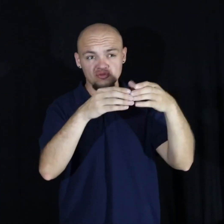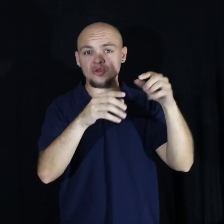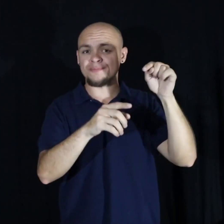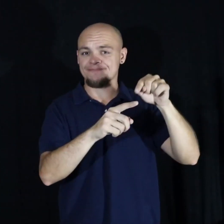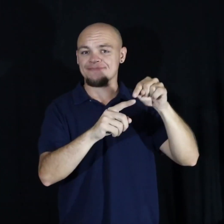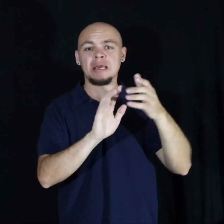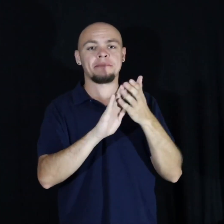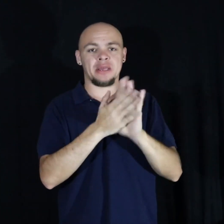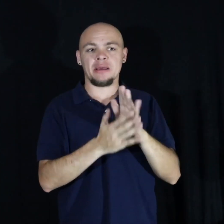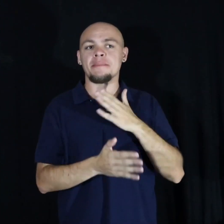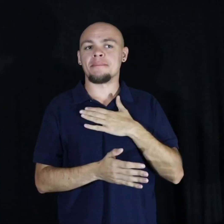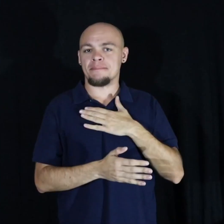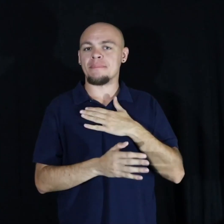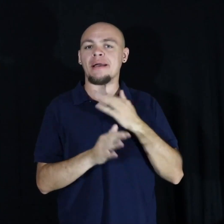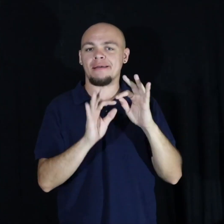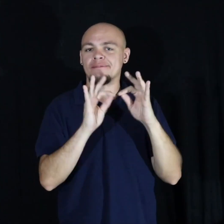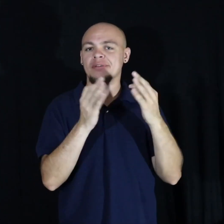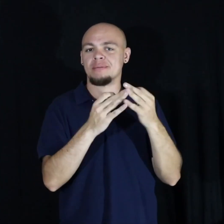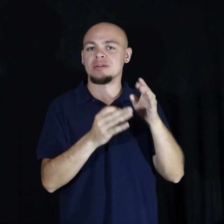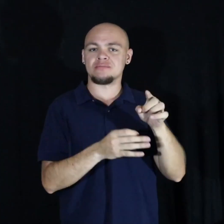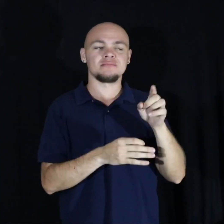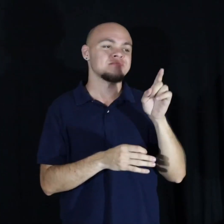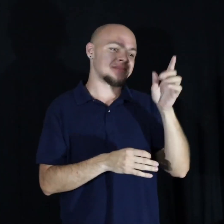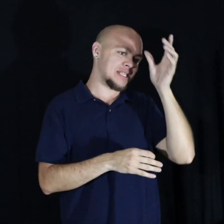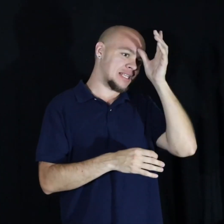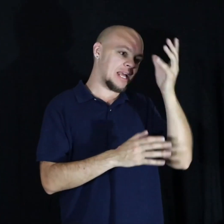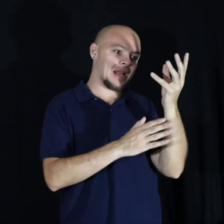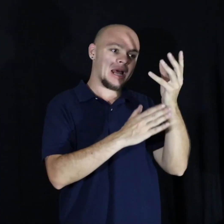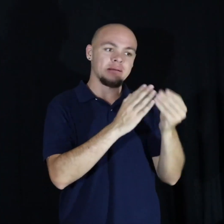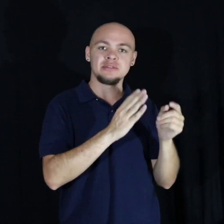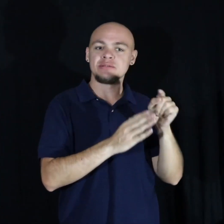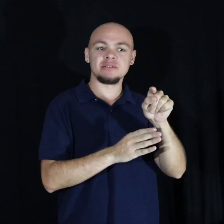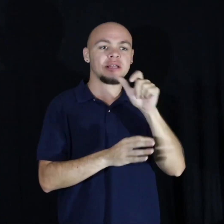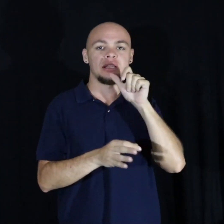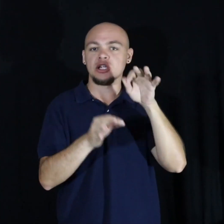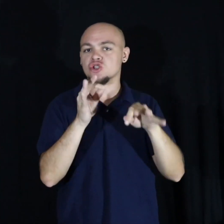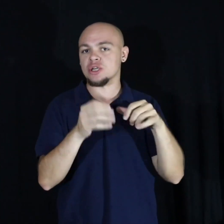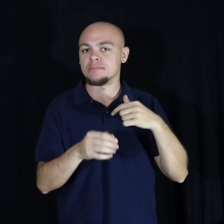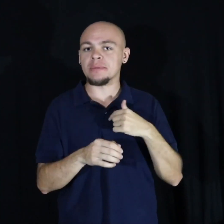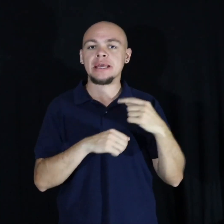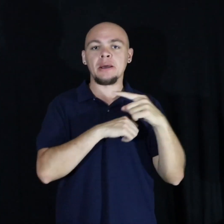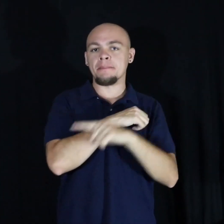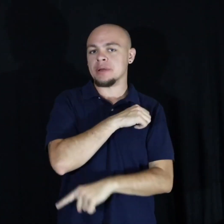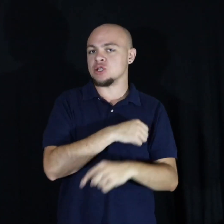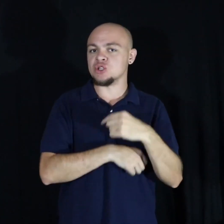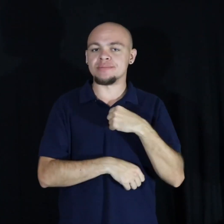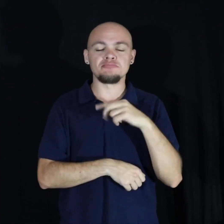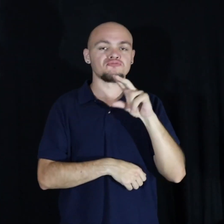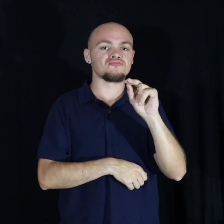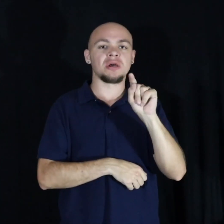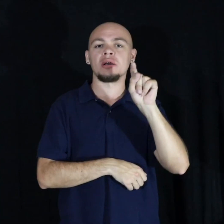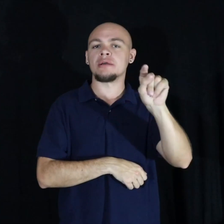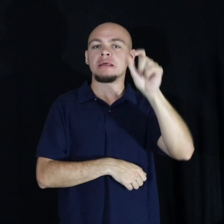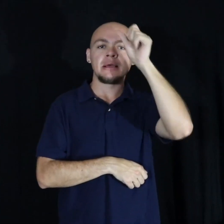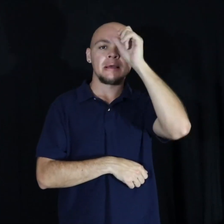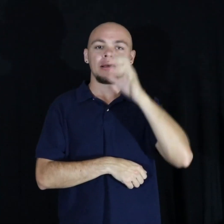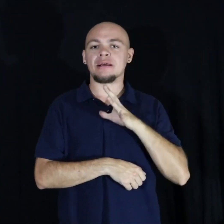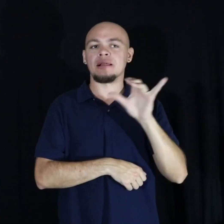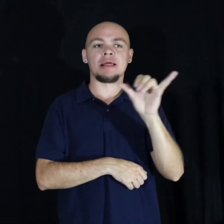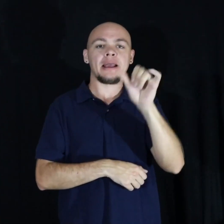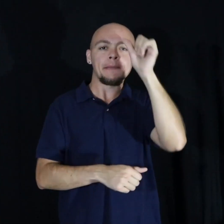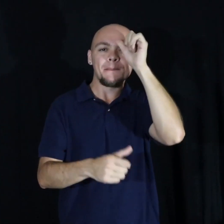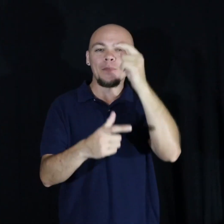soon became my surrogate family in my dad's absence. They didn't judge me nor condemn me. These guys were like a